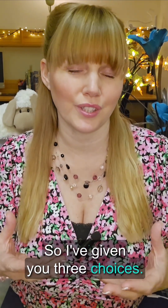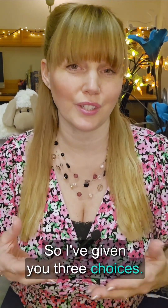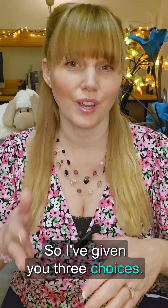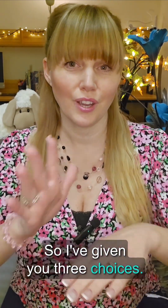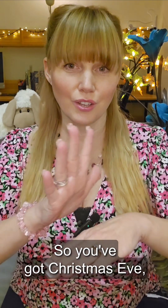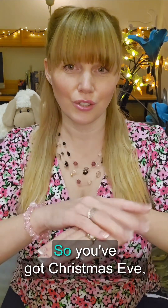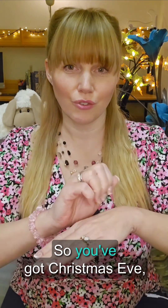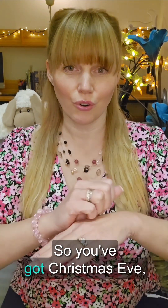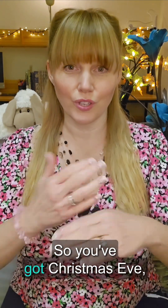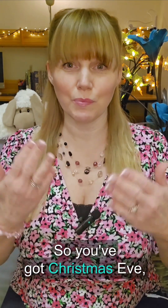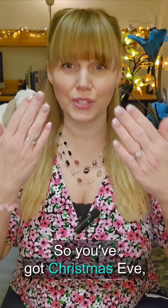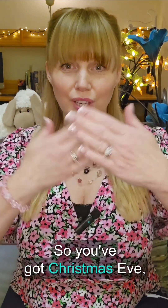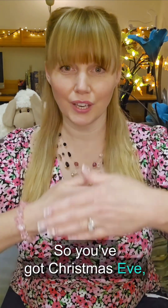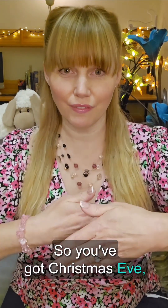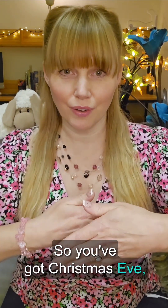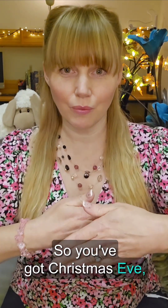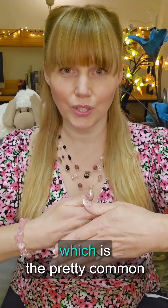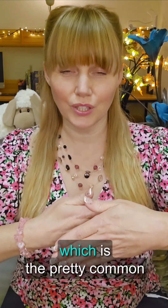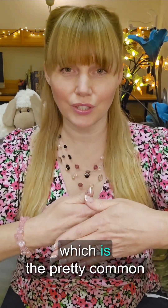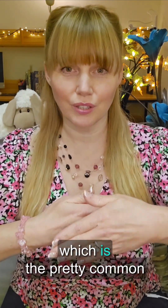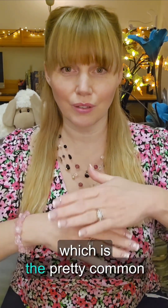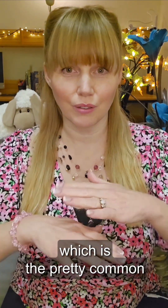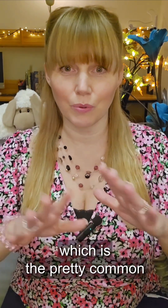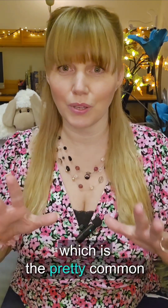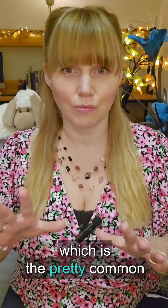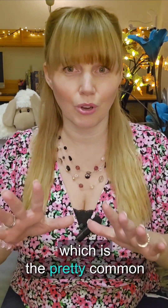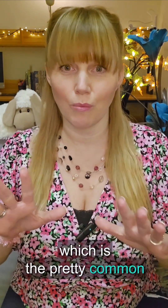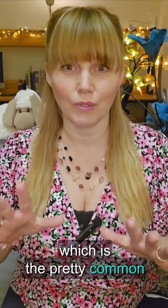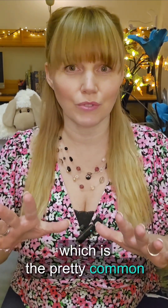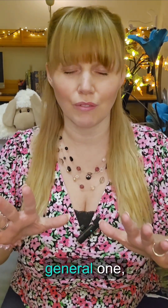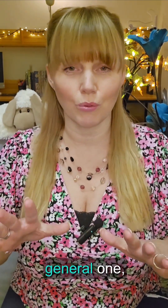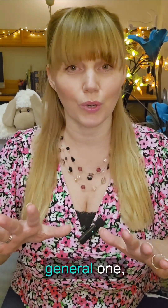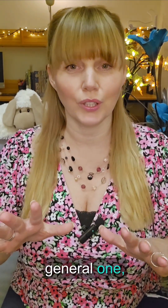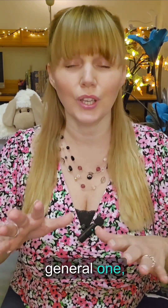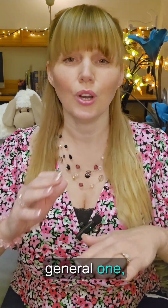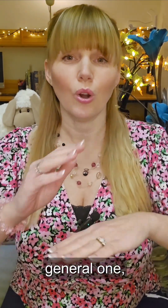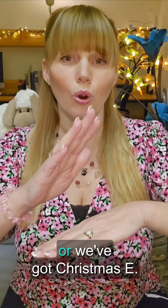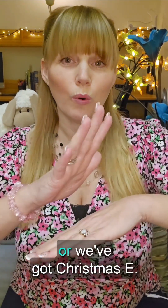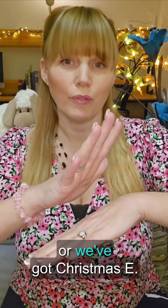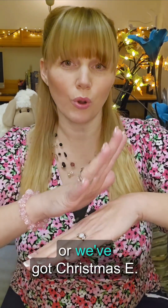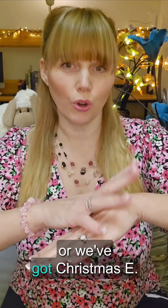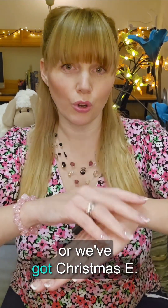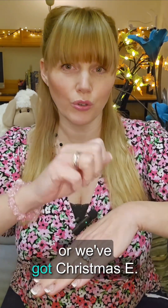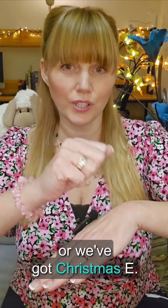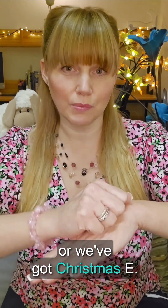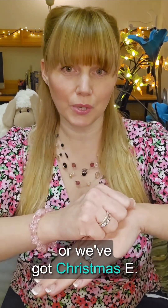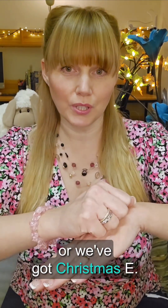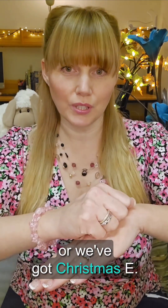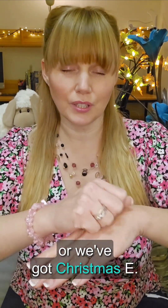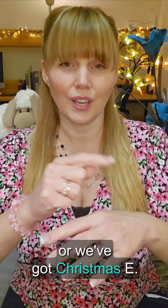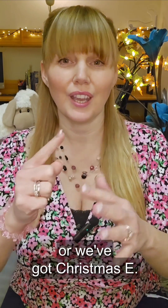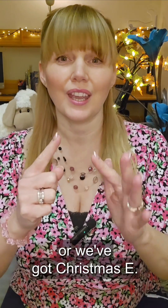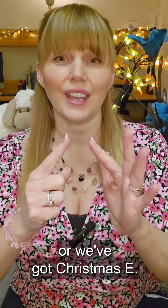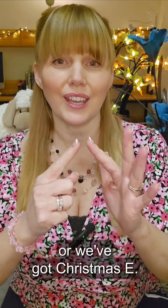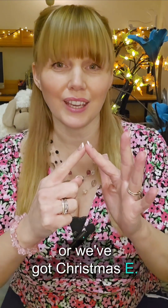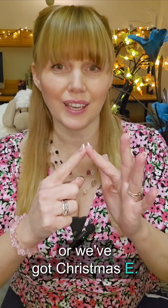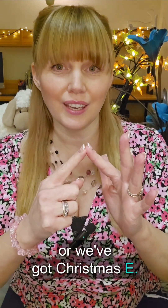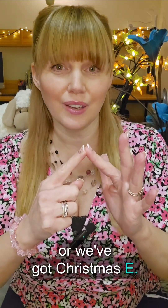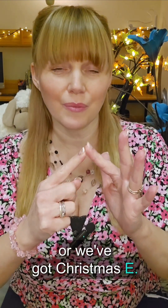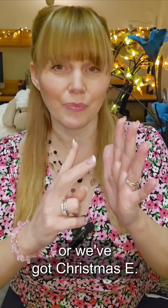choices. So you've got Christmas Eve, which is the pretty common general one, or we've got Christmas Eve,